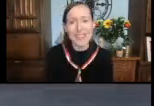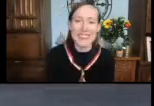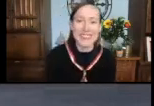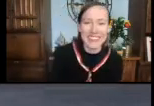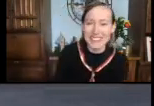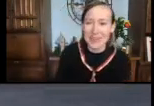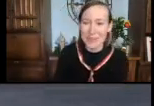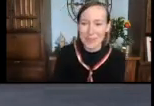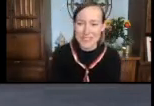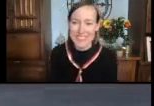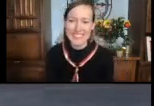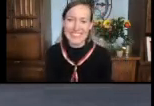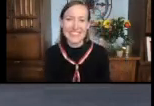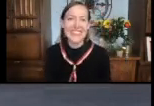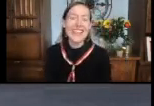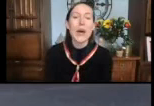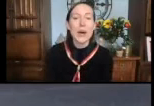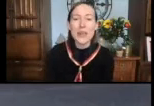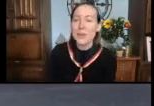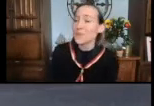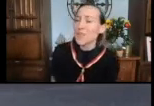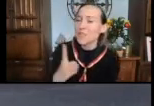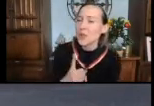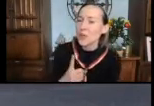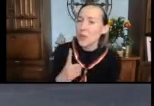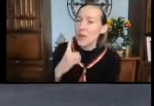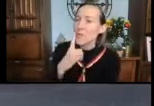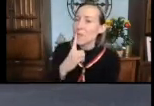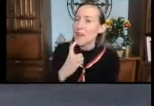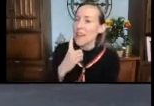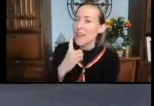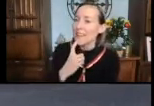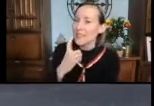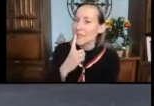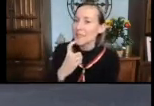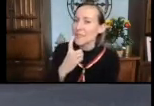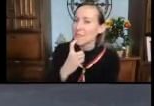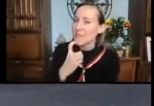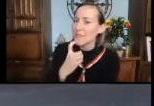smaller, a lot more limited. Okay, so red,